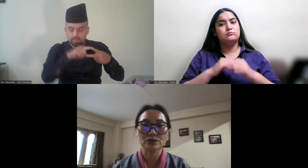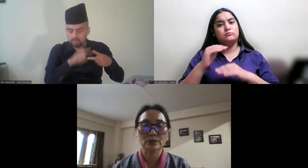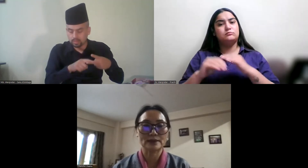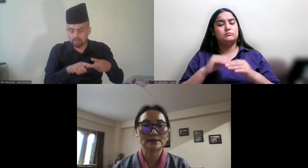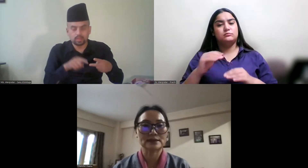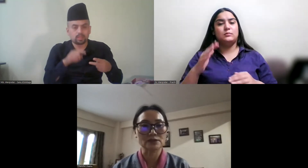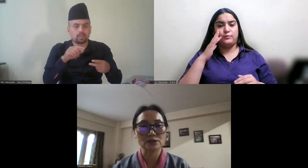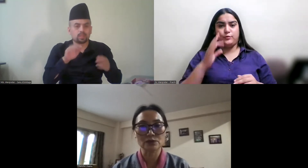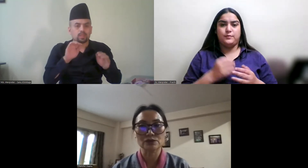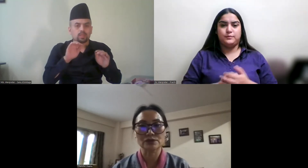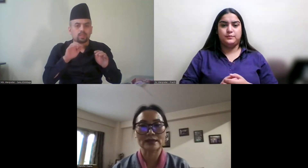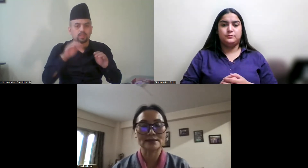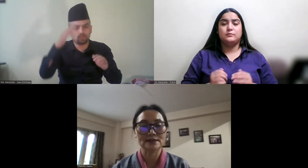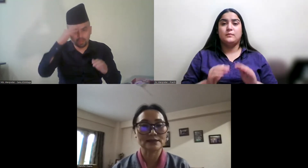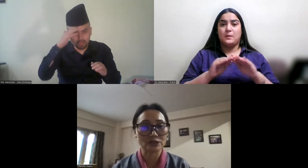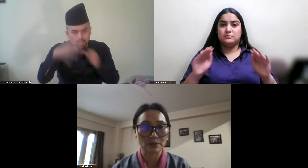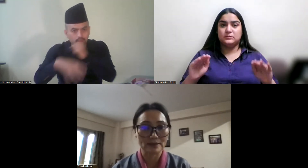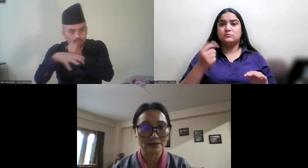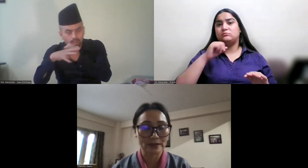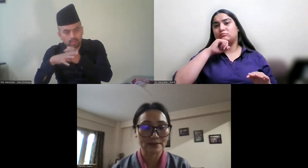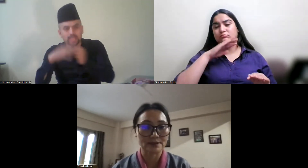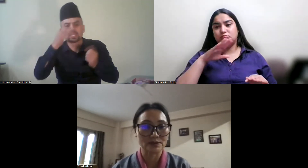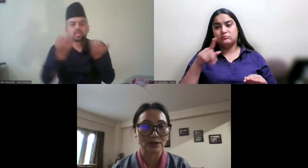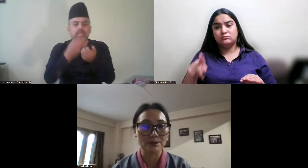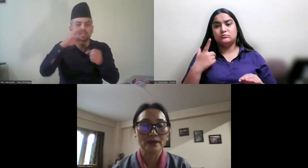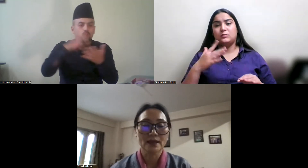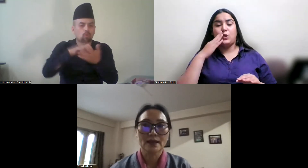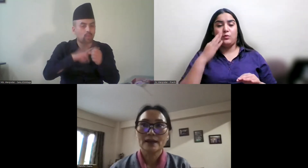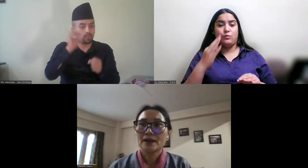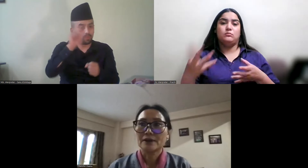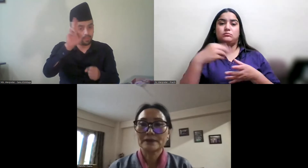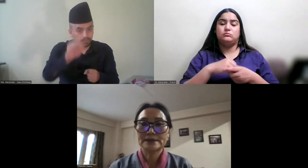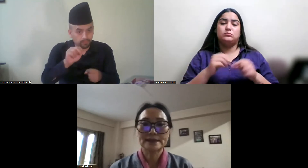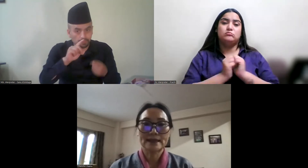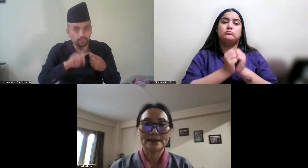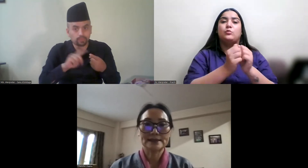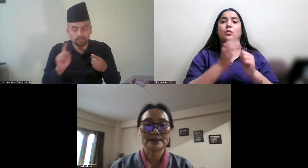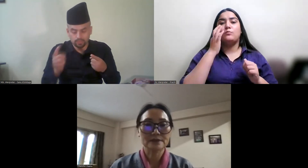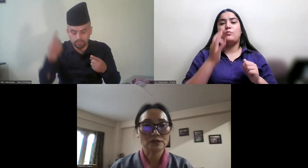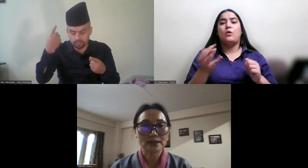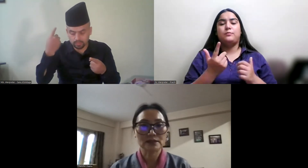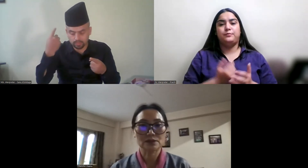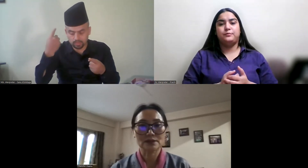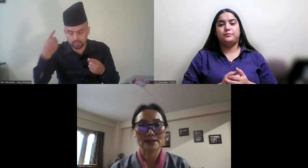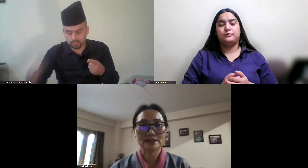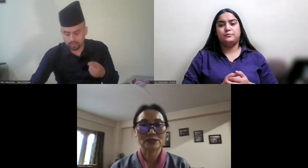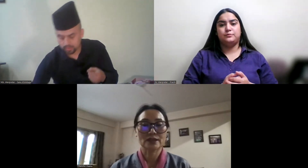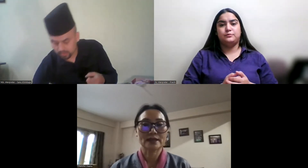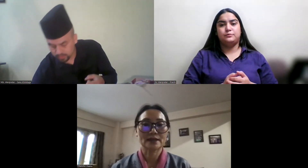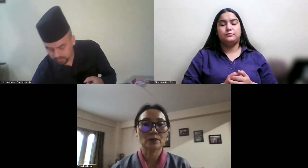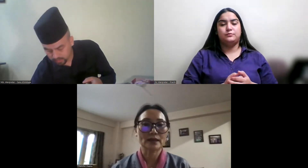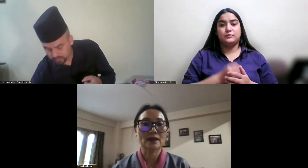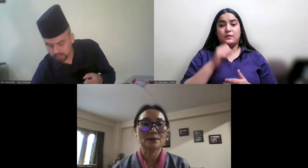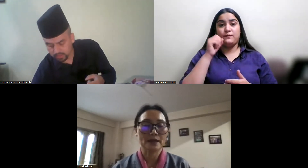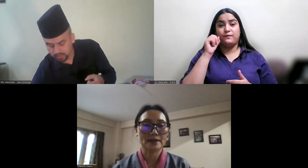children with state institutions and decision-making spaces. Firstly, as a civil society organization, I